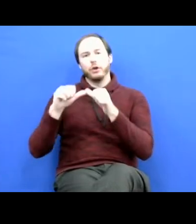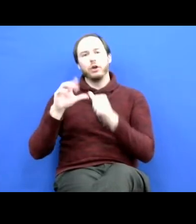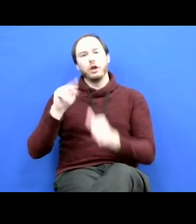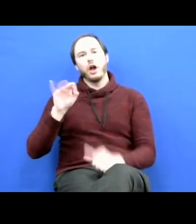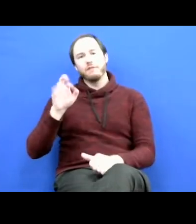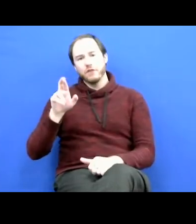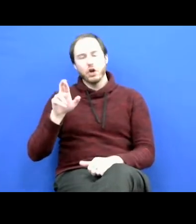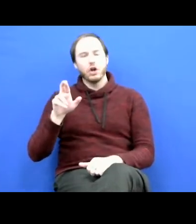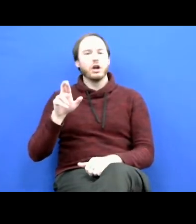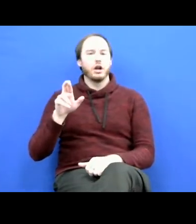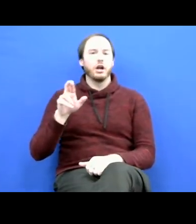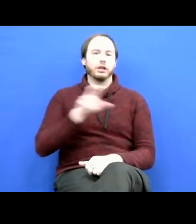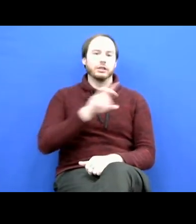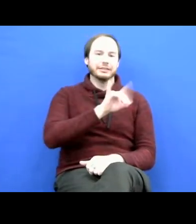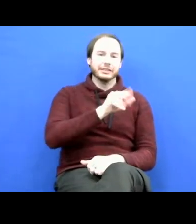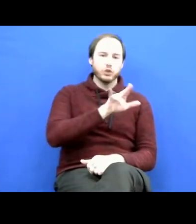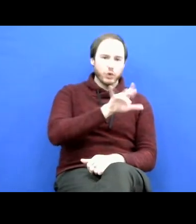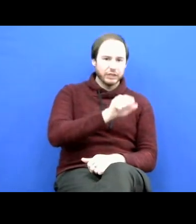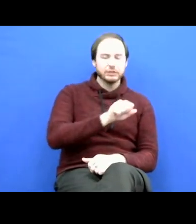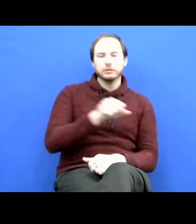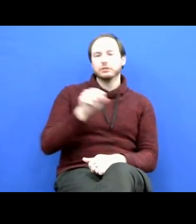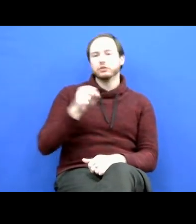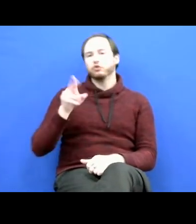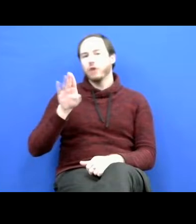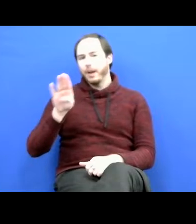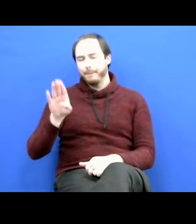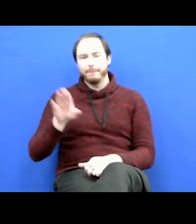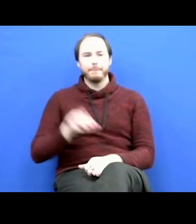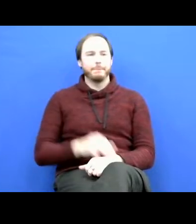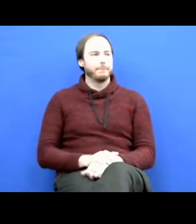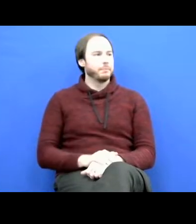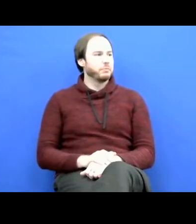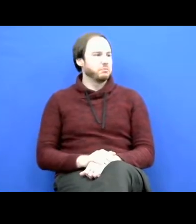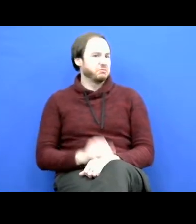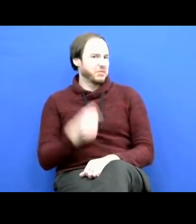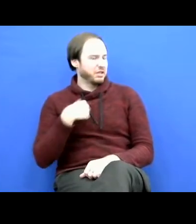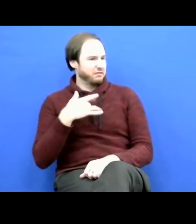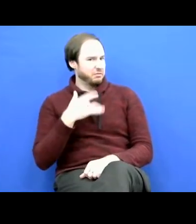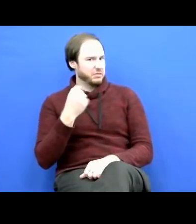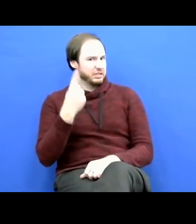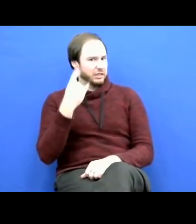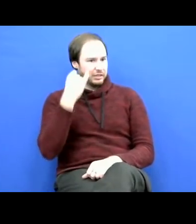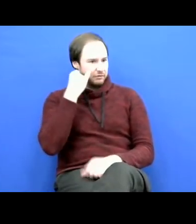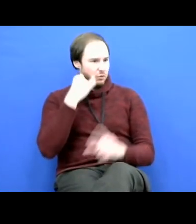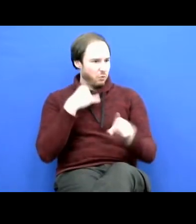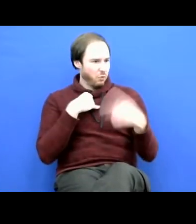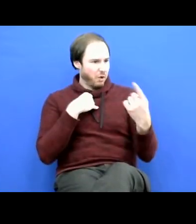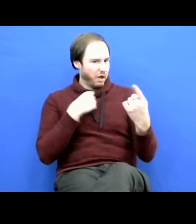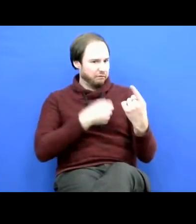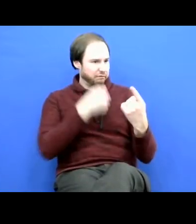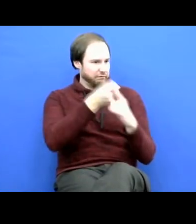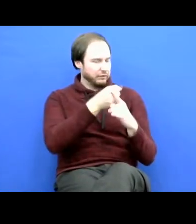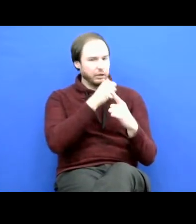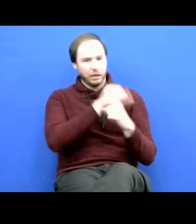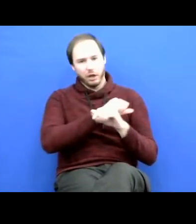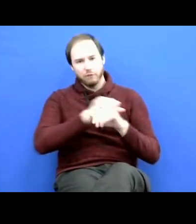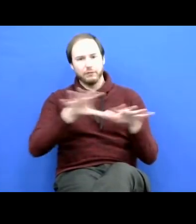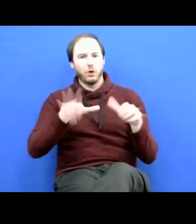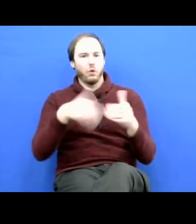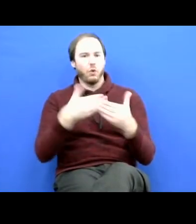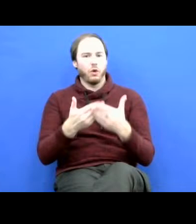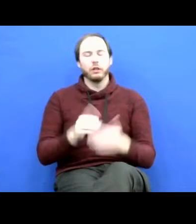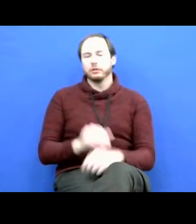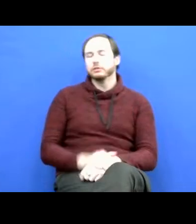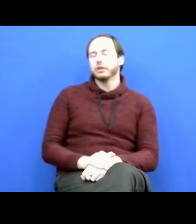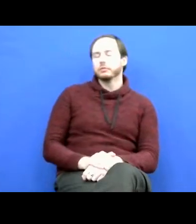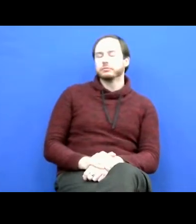other, shrubs and stuff. So they'll be. Well, that makes sense. So when one species gets a disease, they don't all die. Yeah,